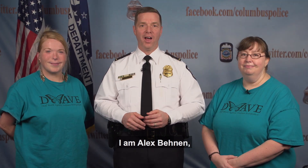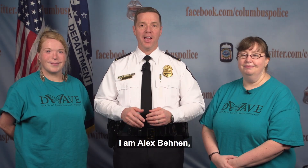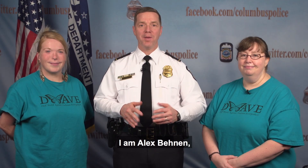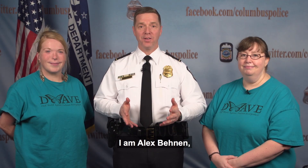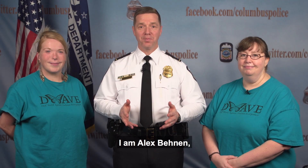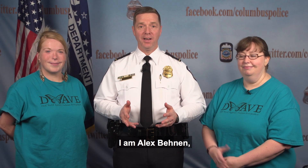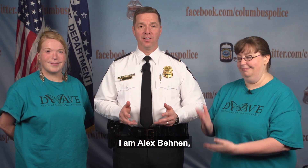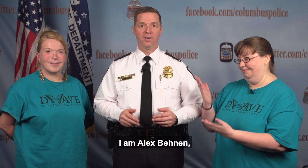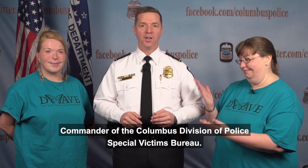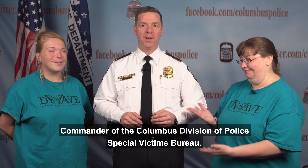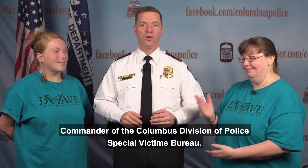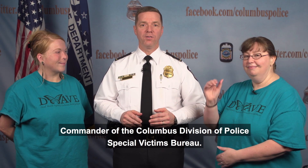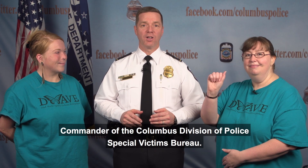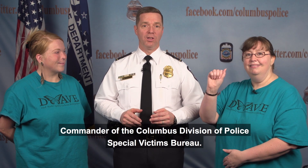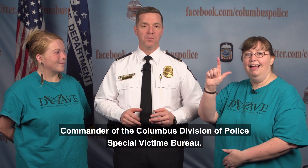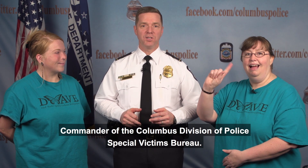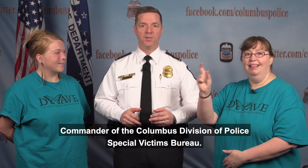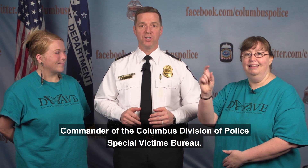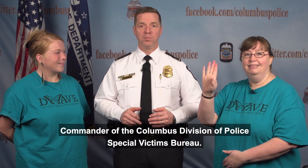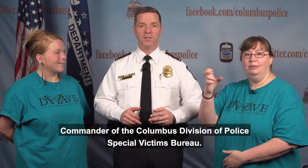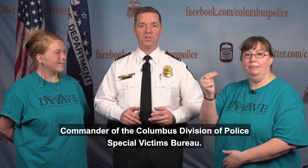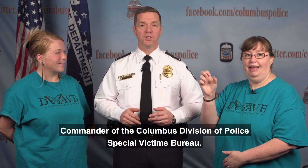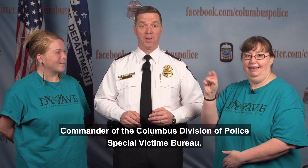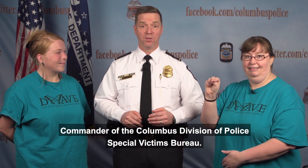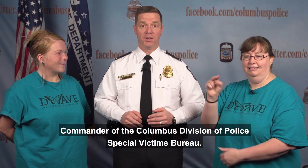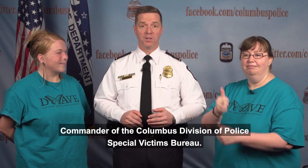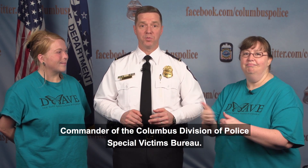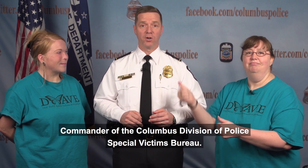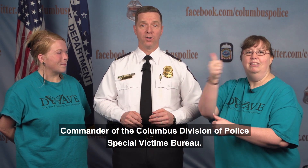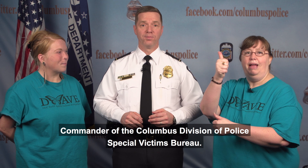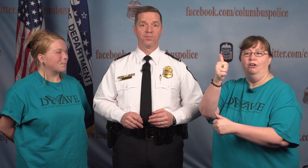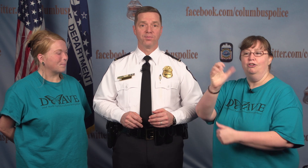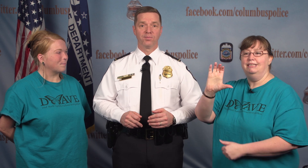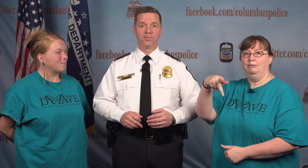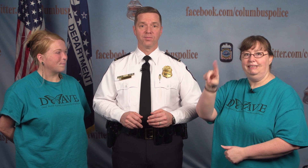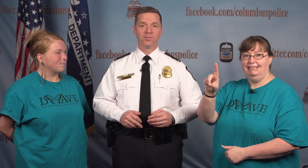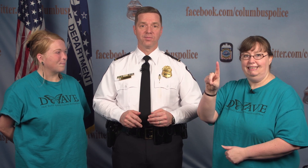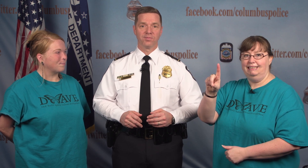I am Alex Bainan, Commander of the Columbus Division of Police Special Victims Bureau.